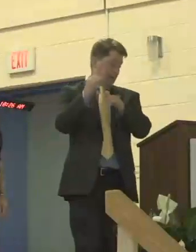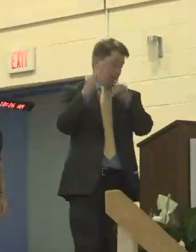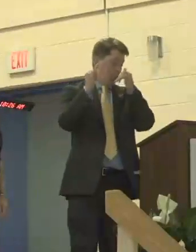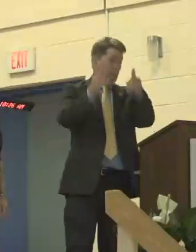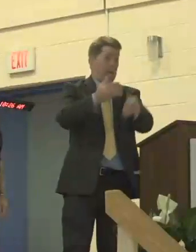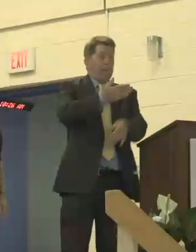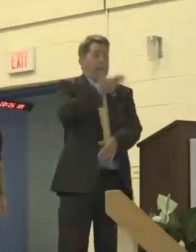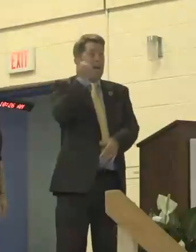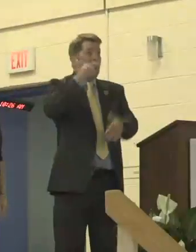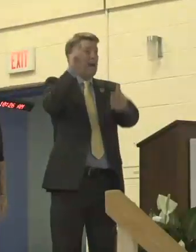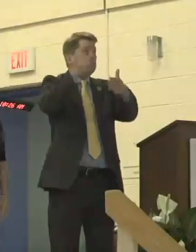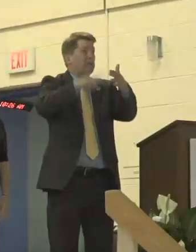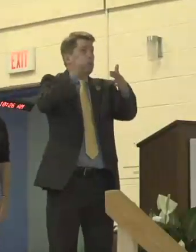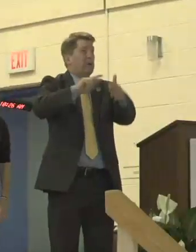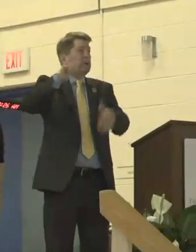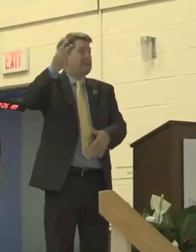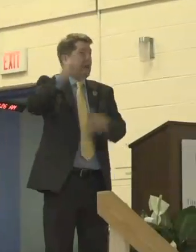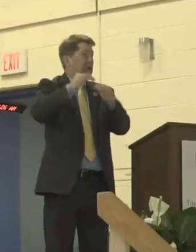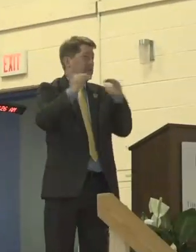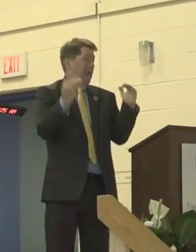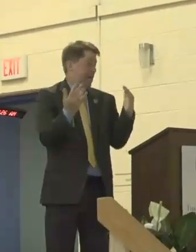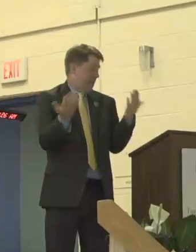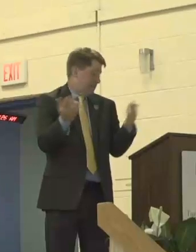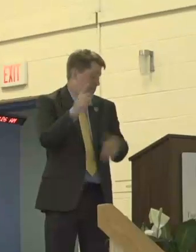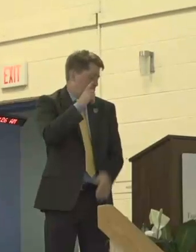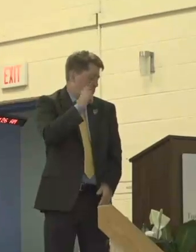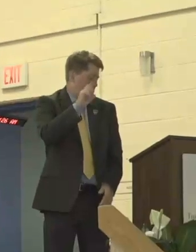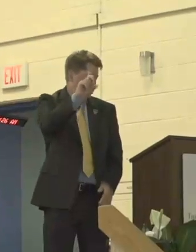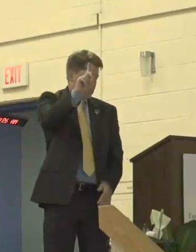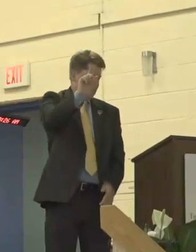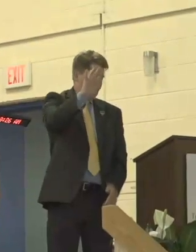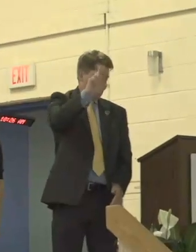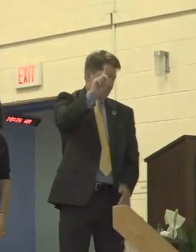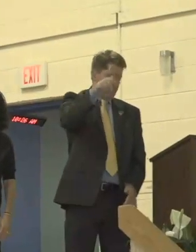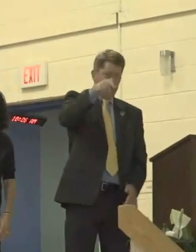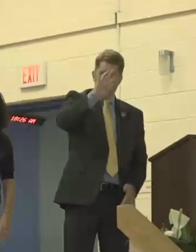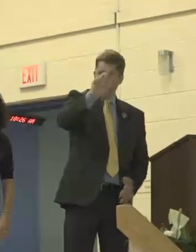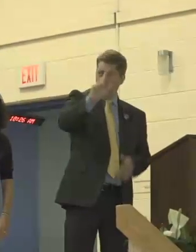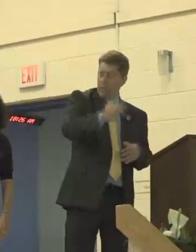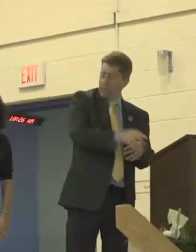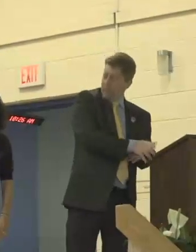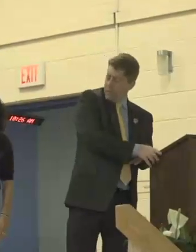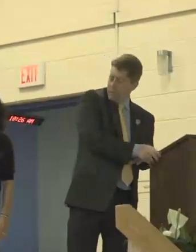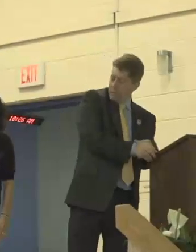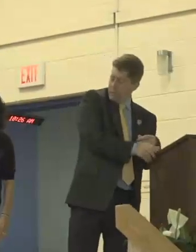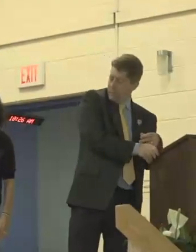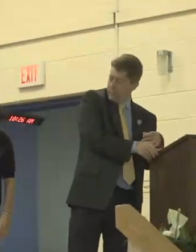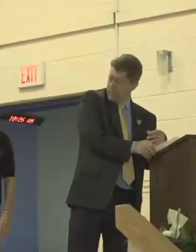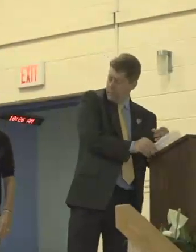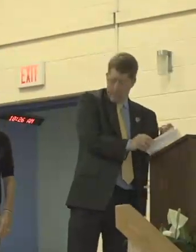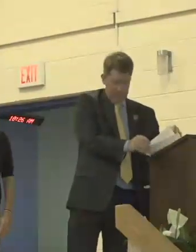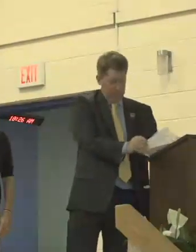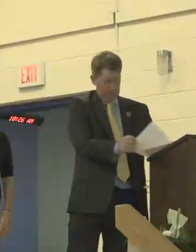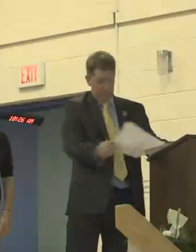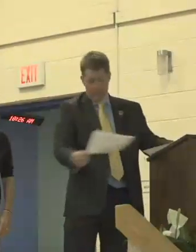So the next award is for the best reader for a second grade level. And that goes to David